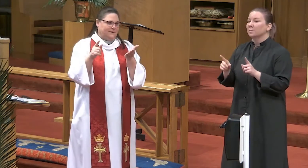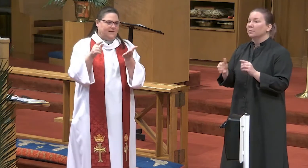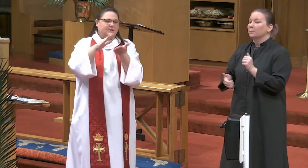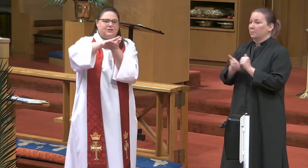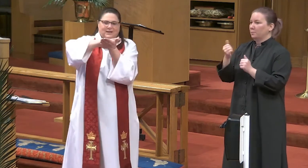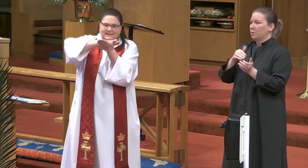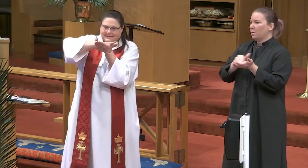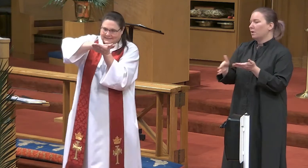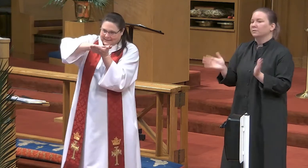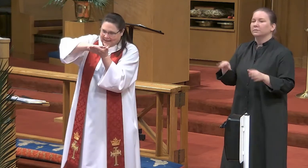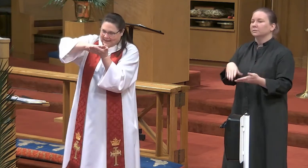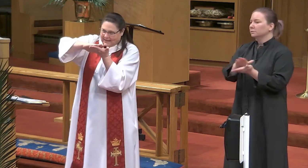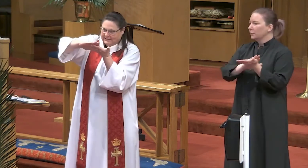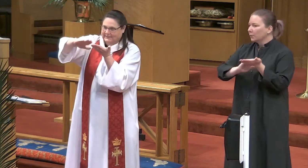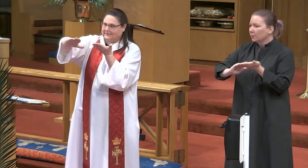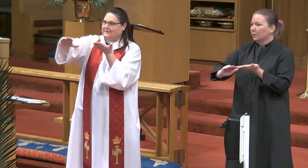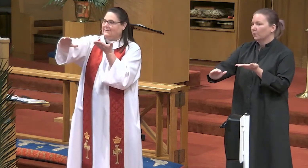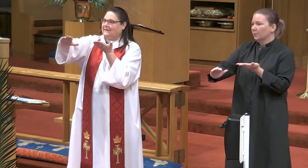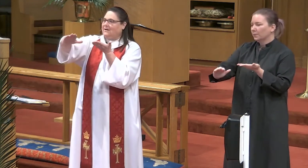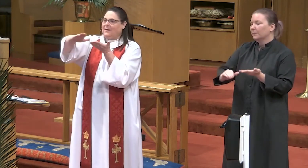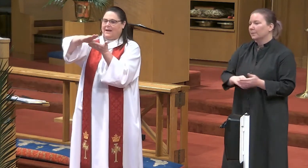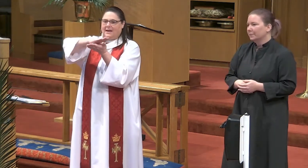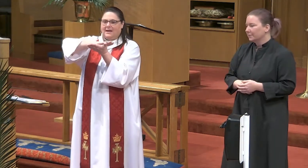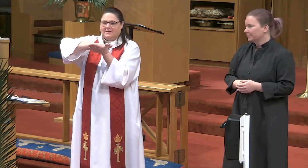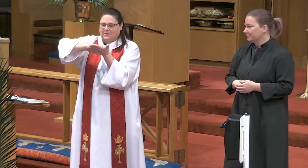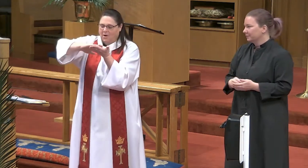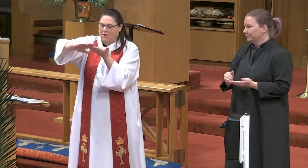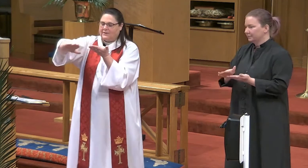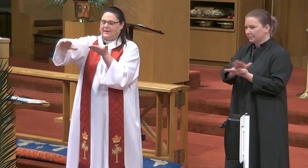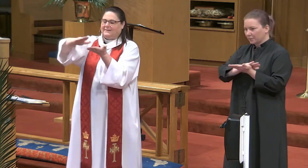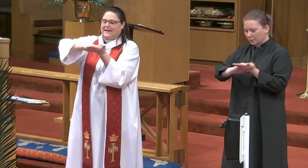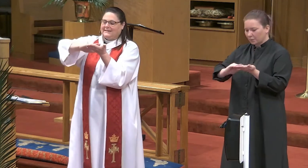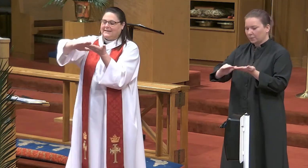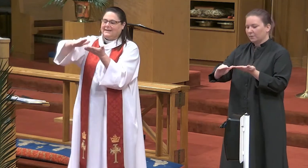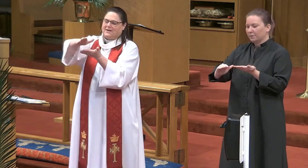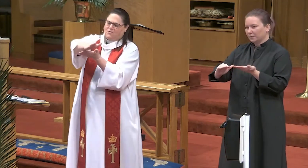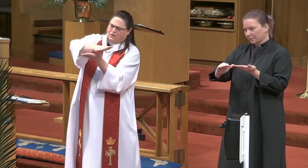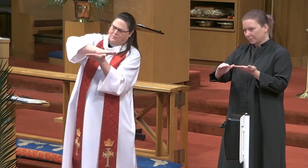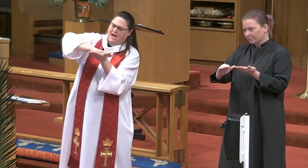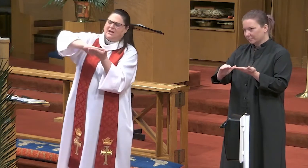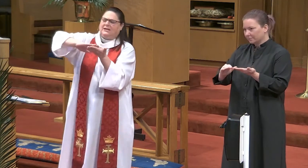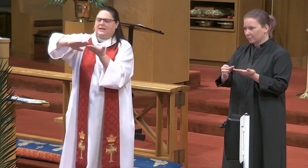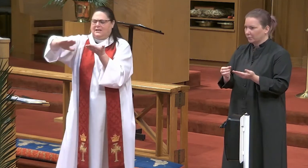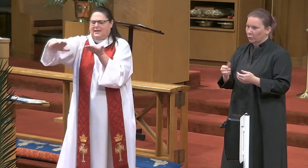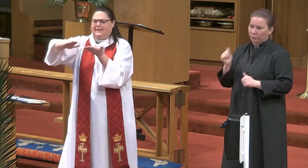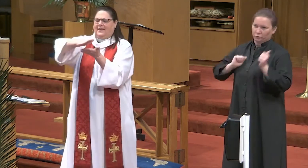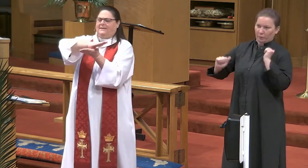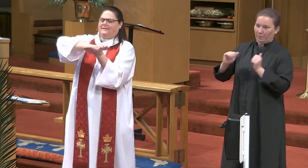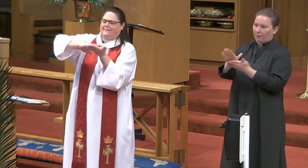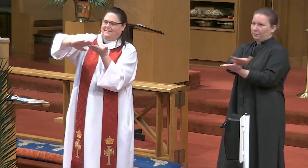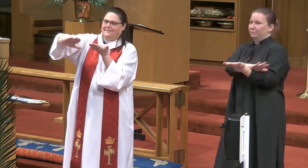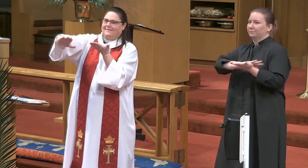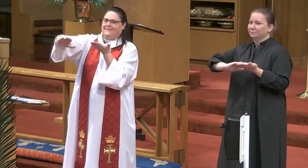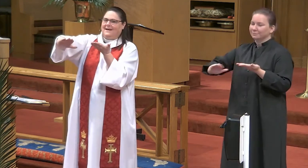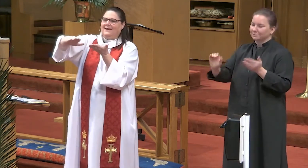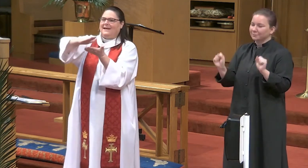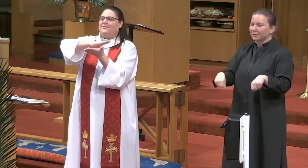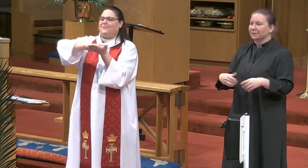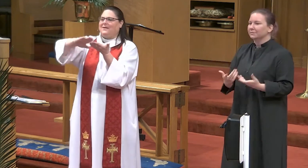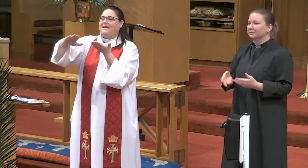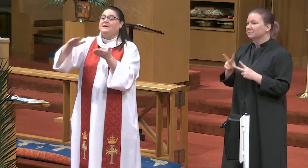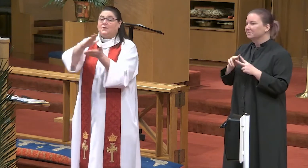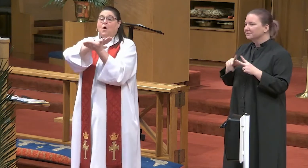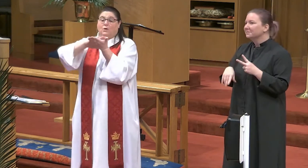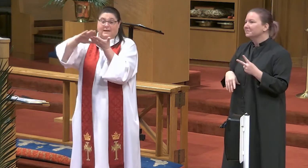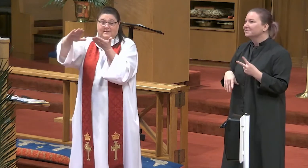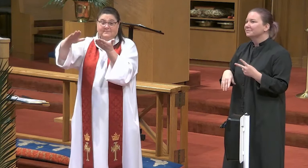often, you just see this, okay? So holy, nice and clean, or dramatically like that, okay? Either